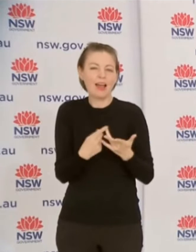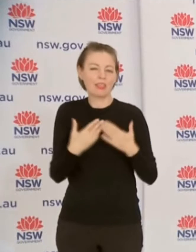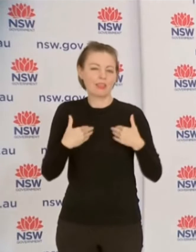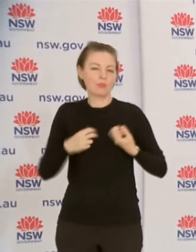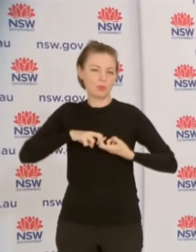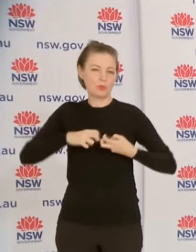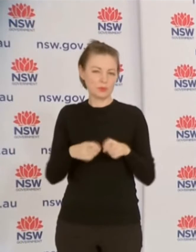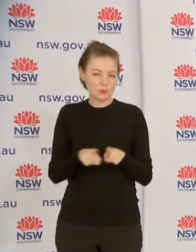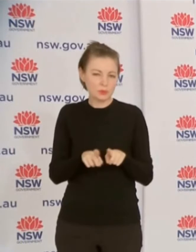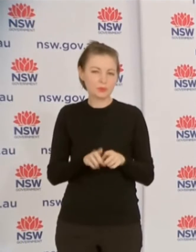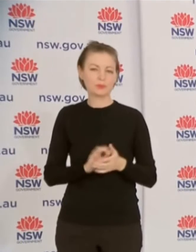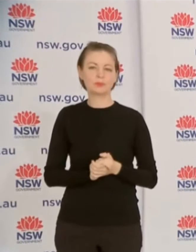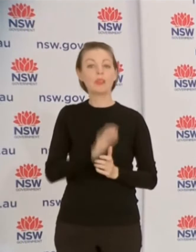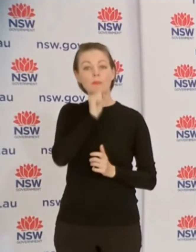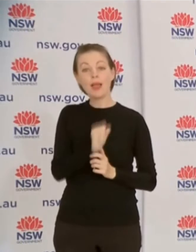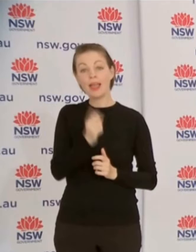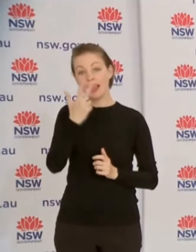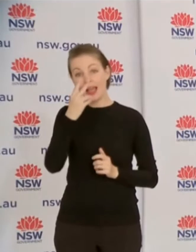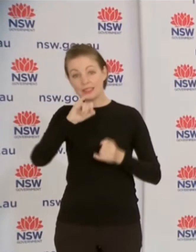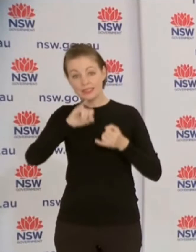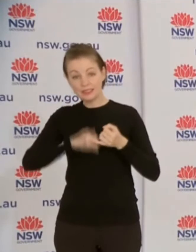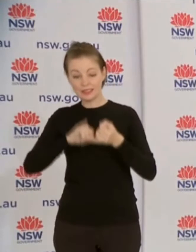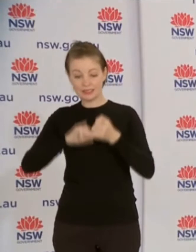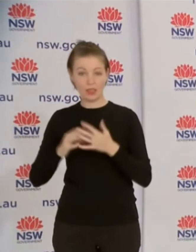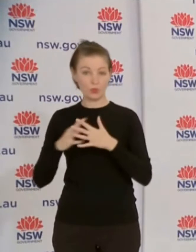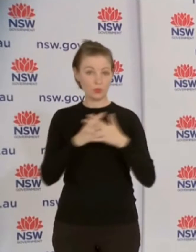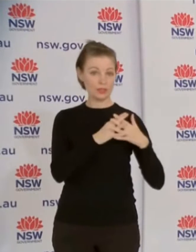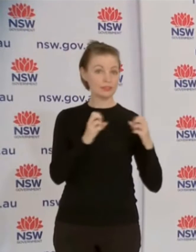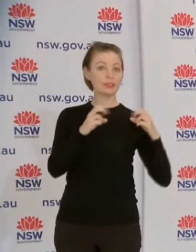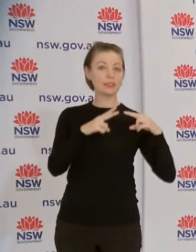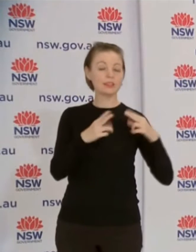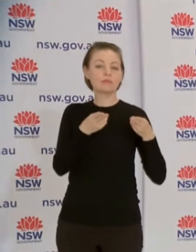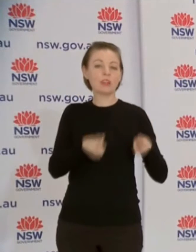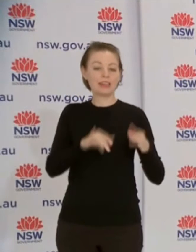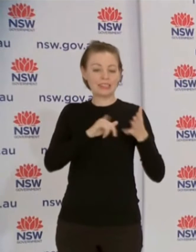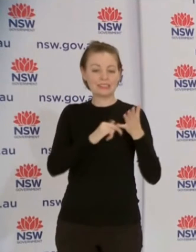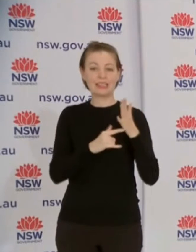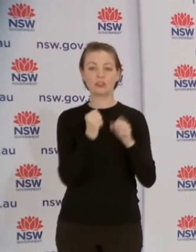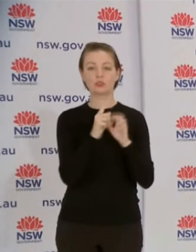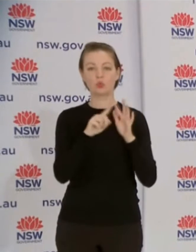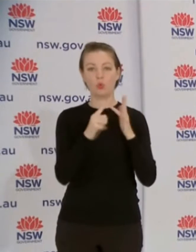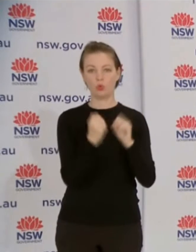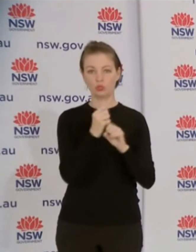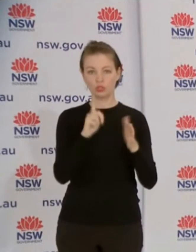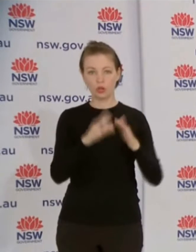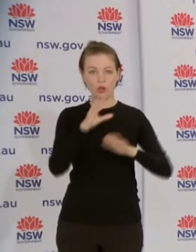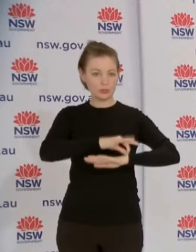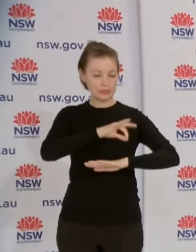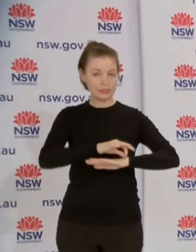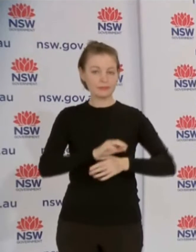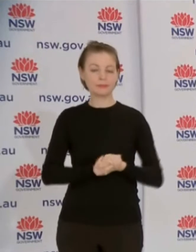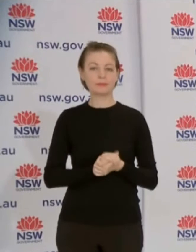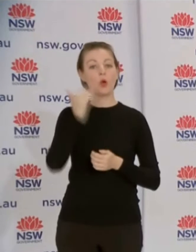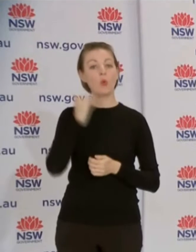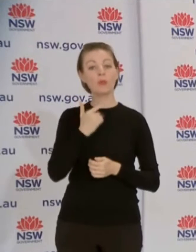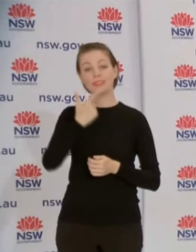conditions. There was a gentleman in his 80s from southwestern Sydney. He died at St George Hospital, and a woman in